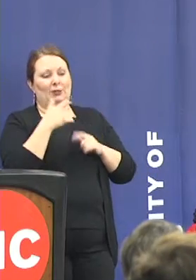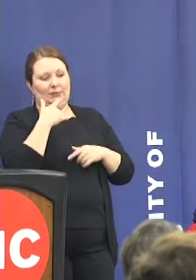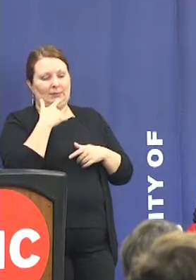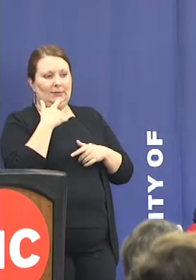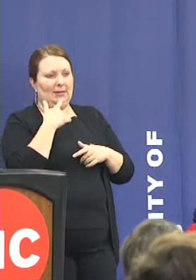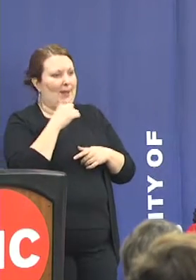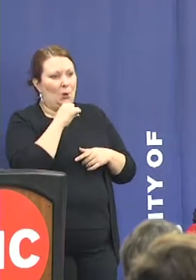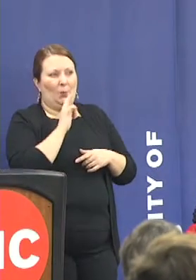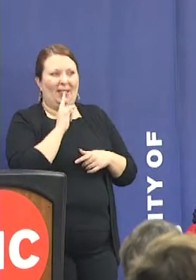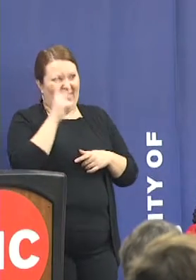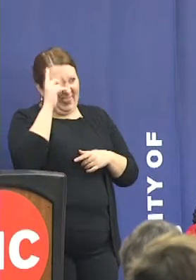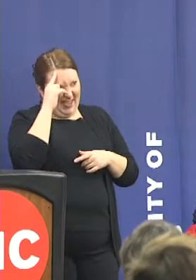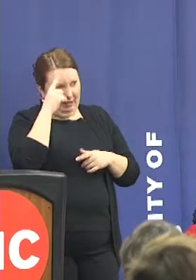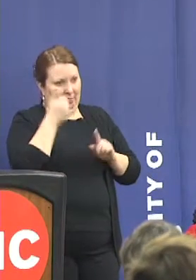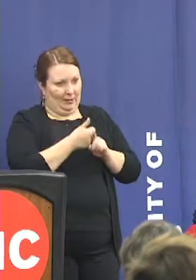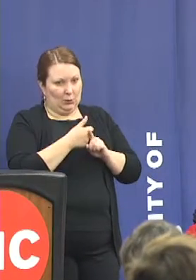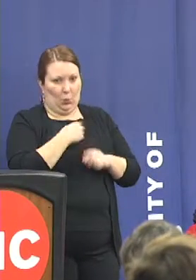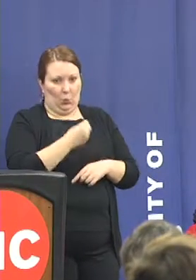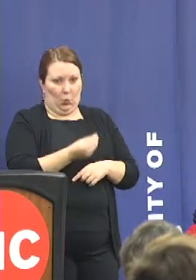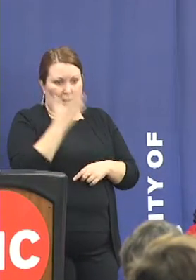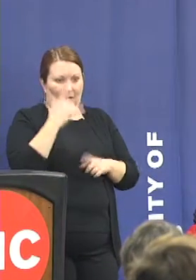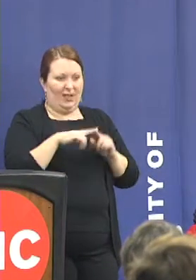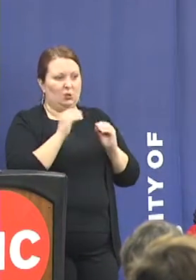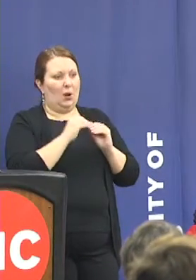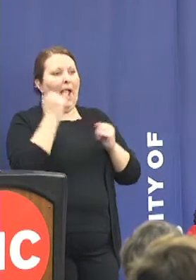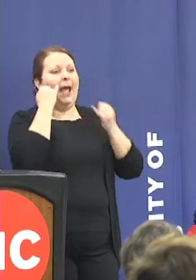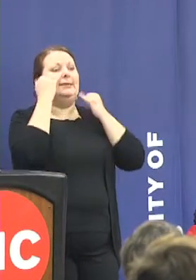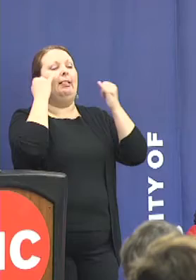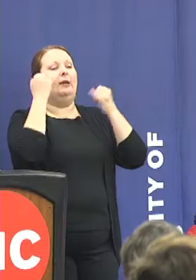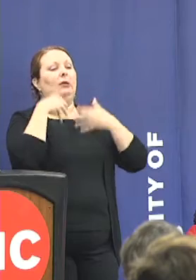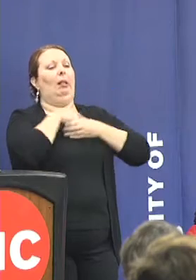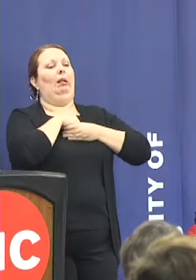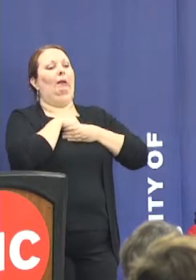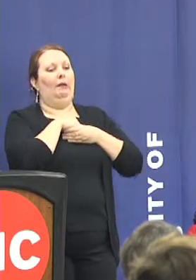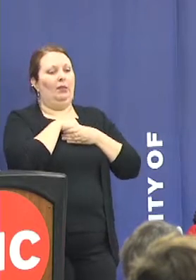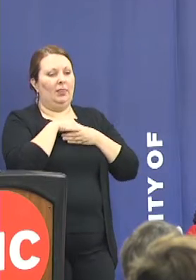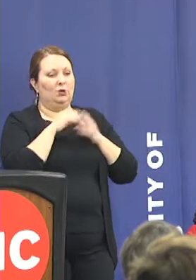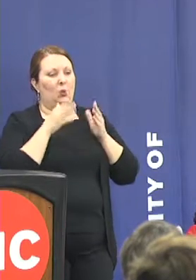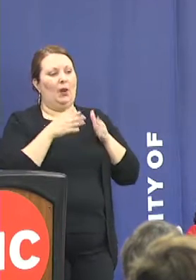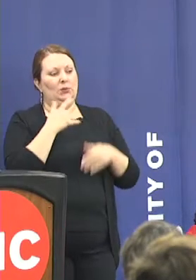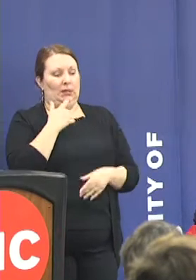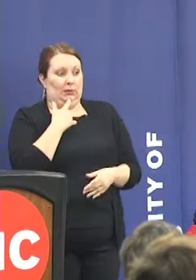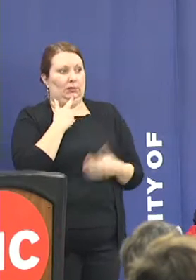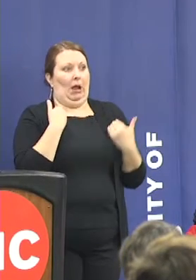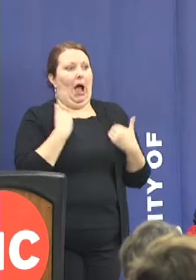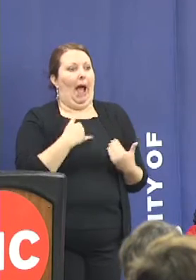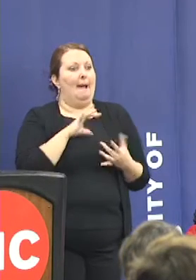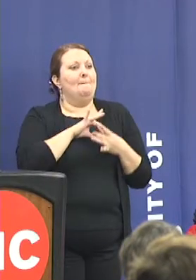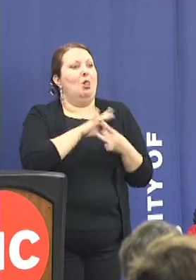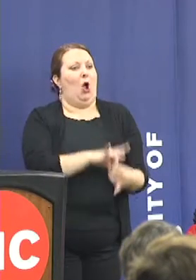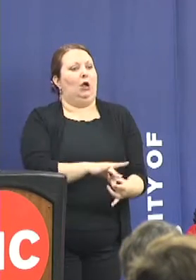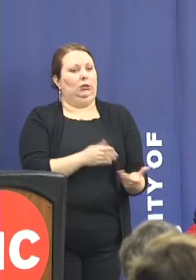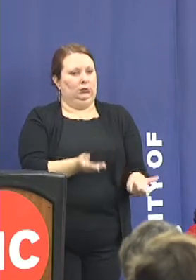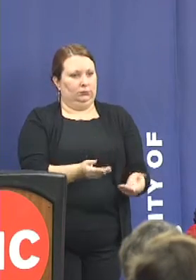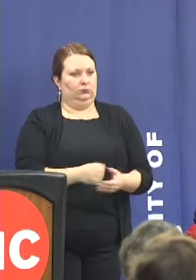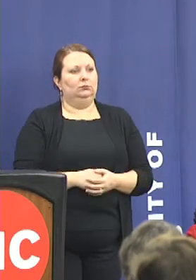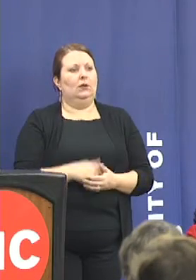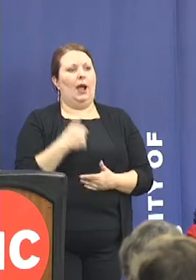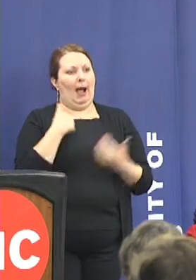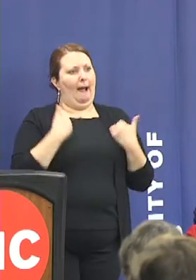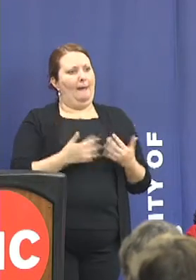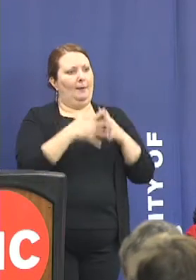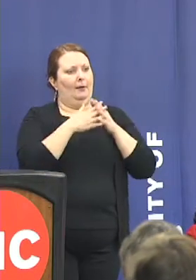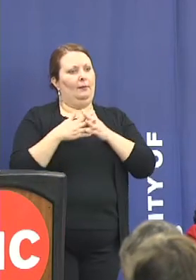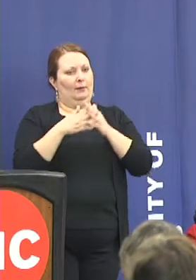fact, they don't really consider themselves as white. It's more ideological. It's more like a way of saying, I belong, and I'm